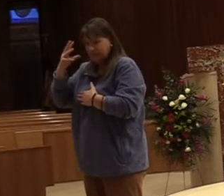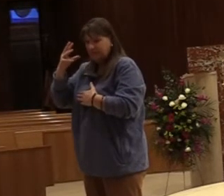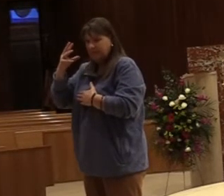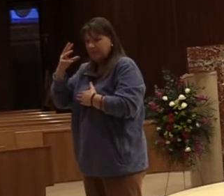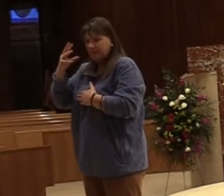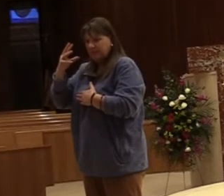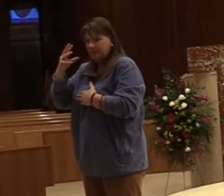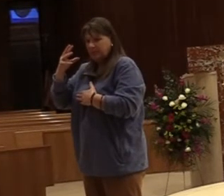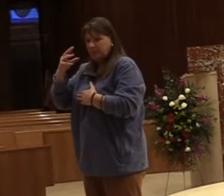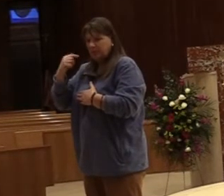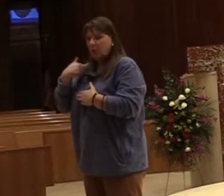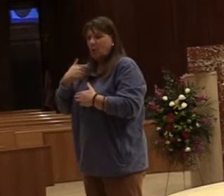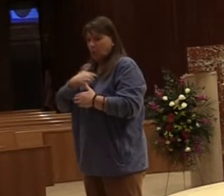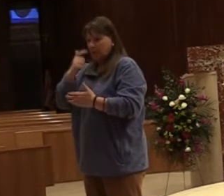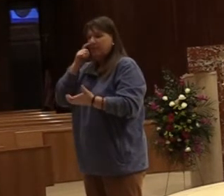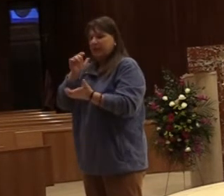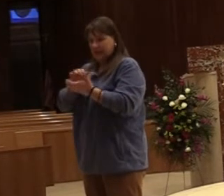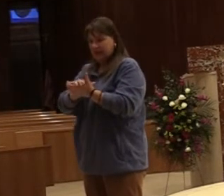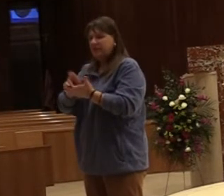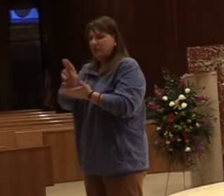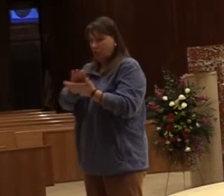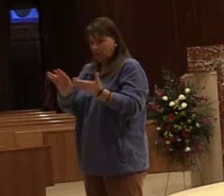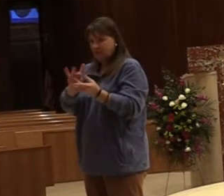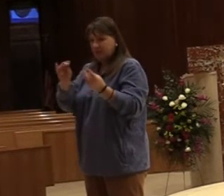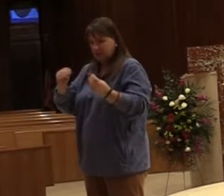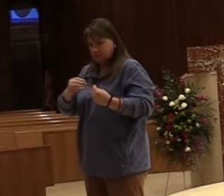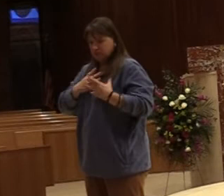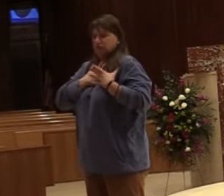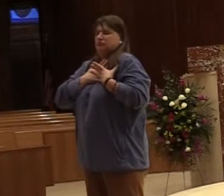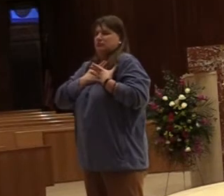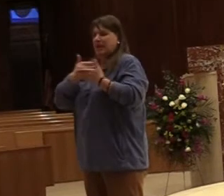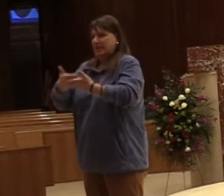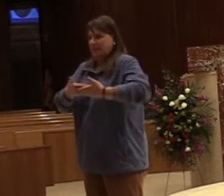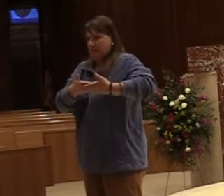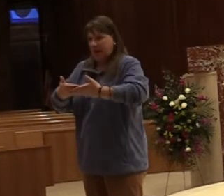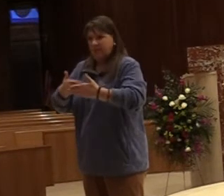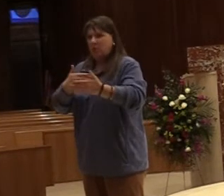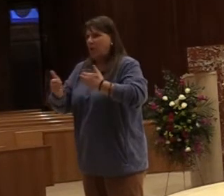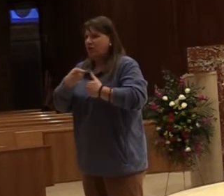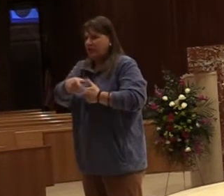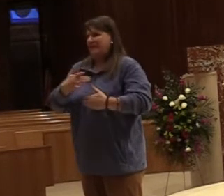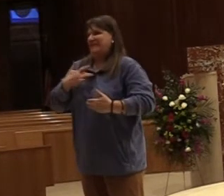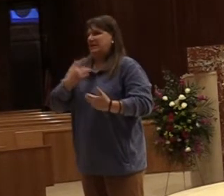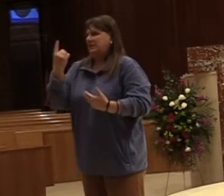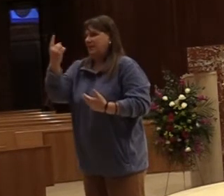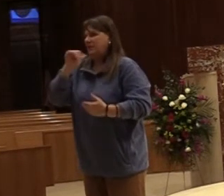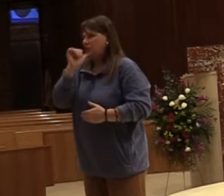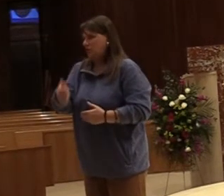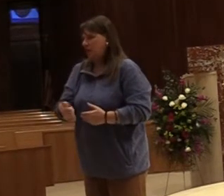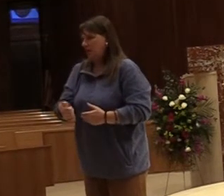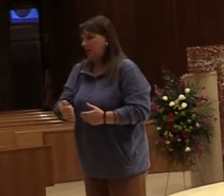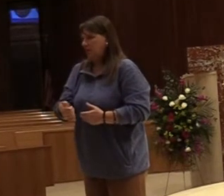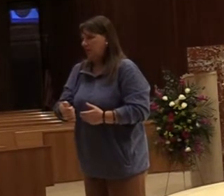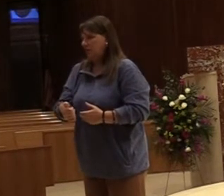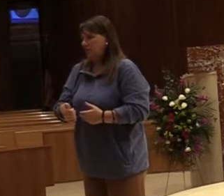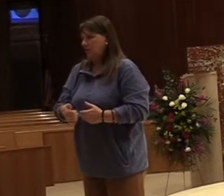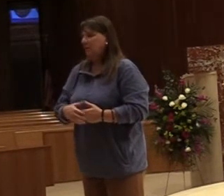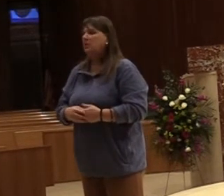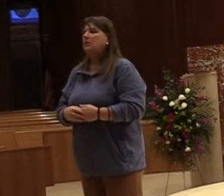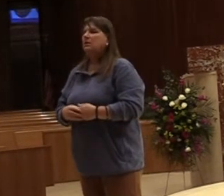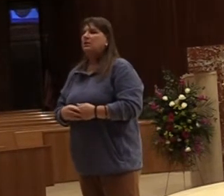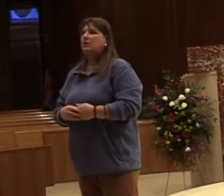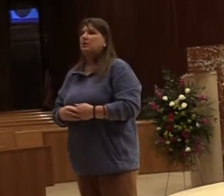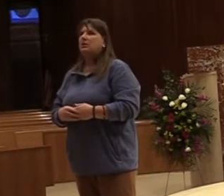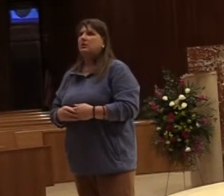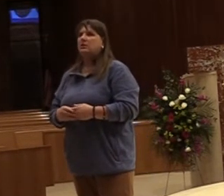which is probably just cold water for them. Sure. Well, it's with that, as you say, that Catholic transformation, that